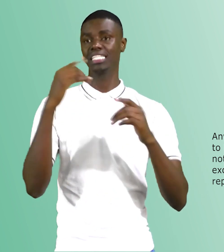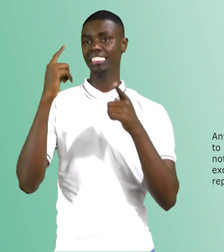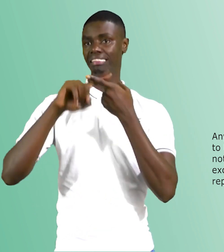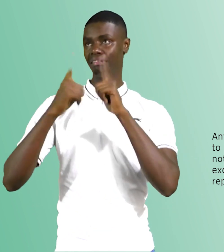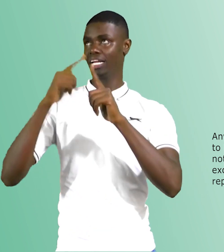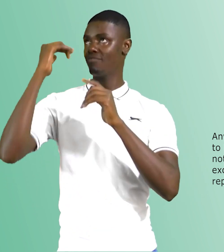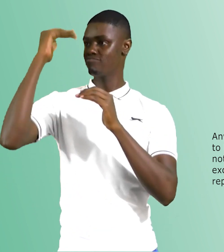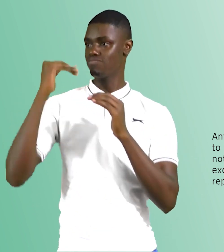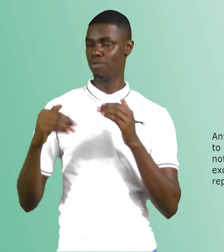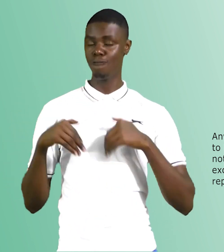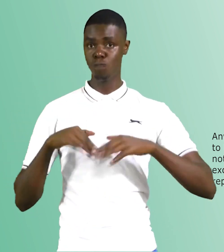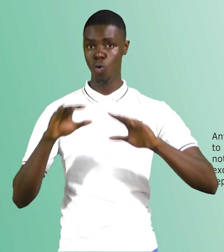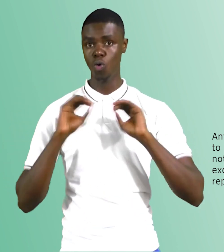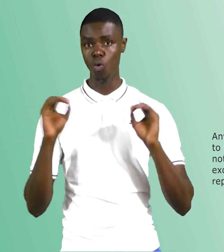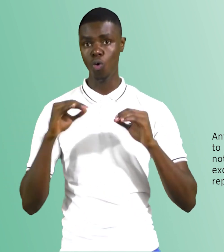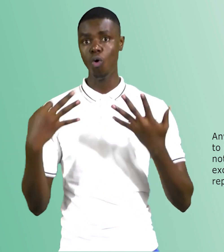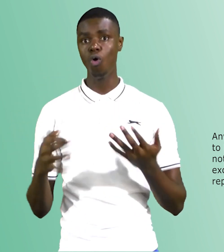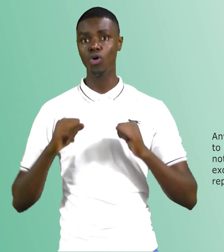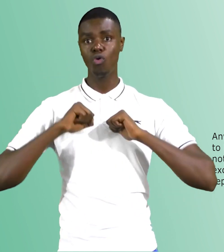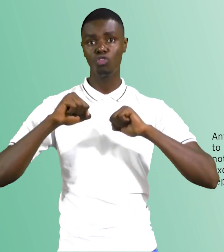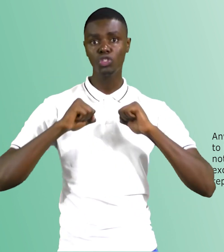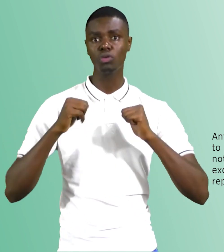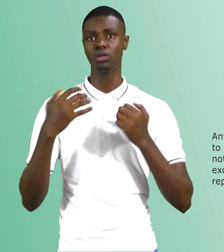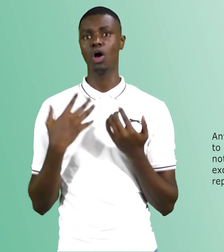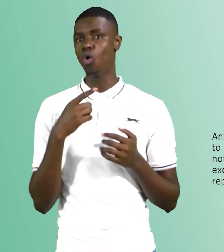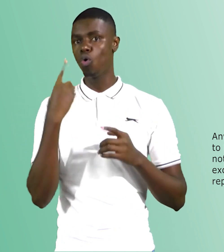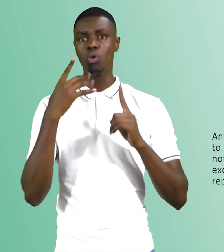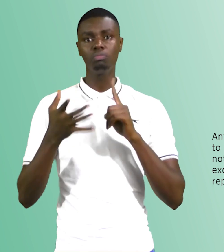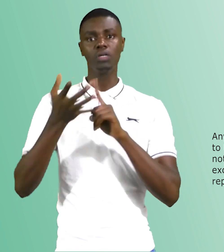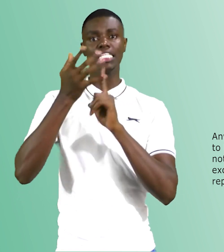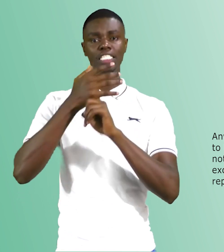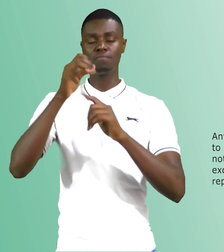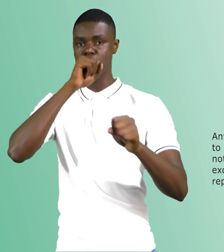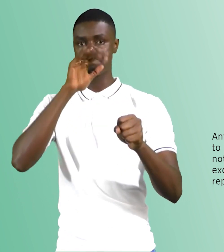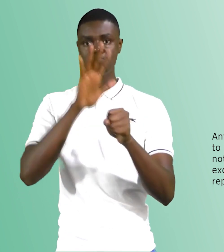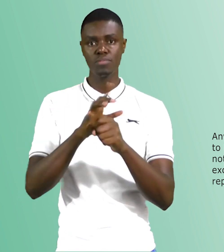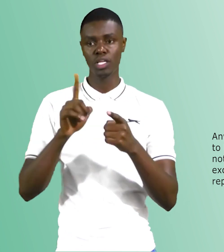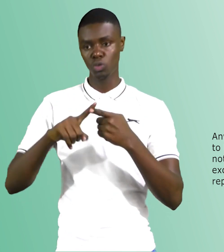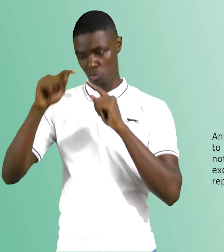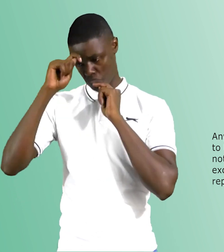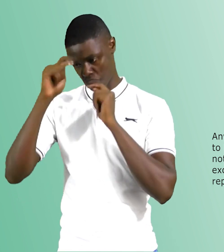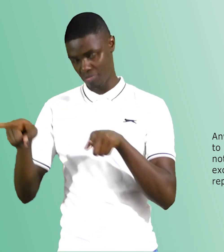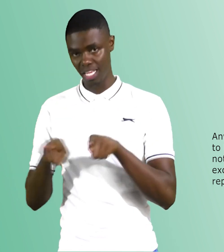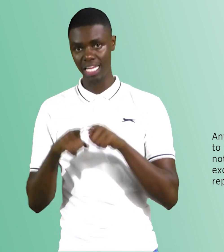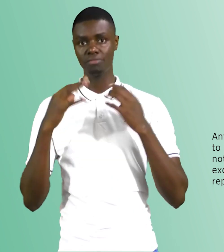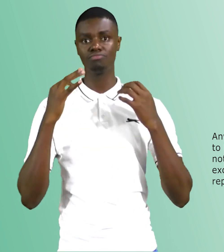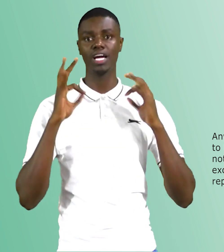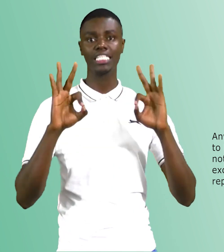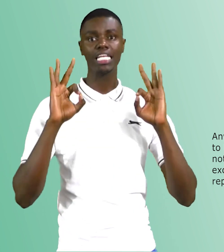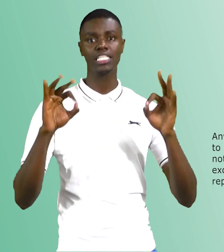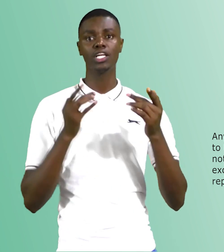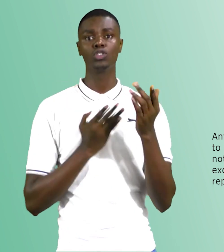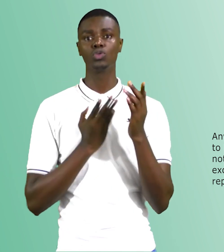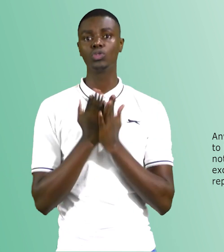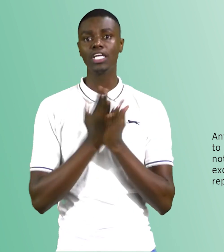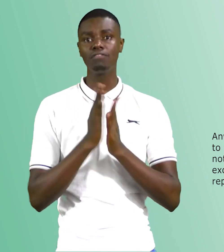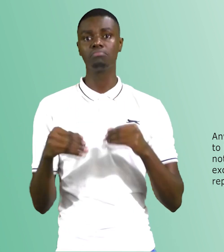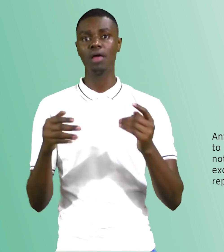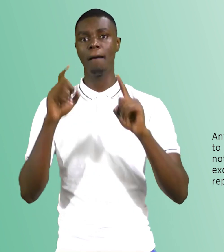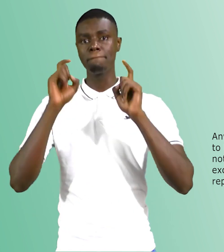the above standards, or any officer who does not live up to commitment to courtesy and excellence in service delivery should